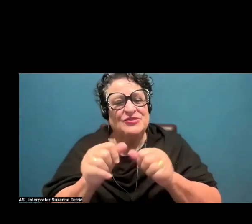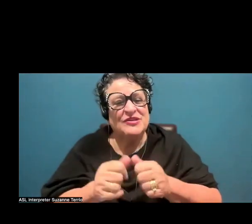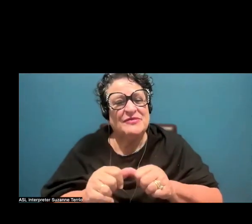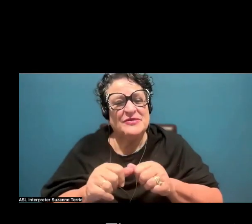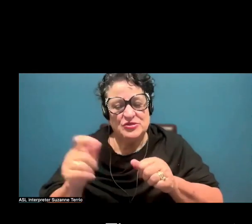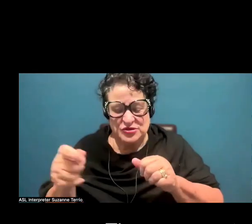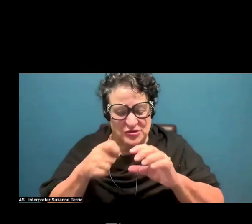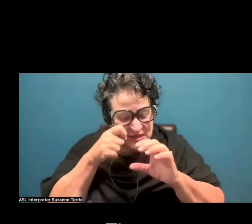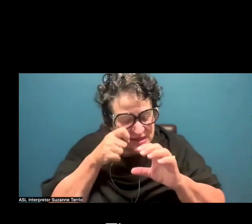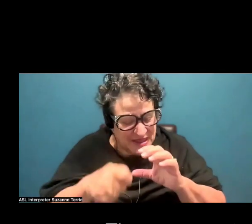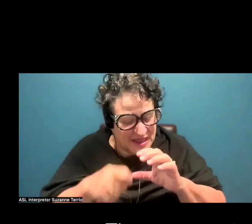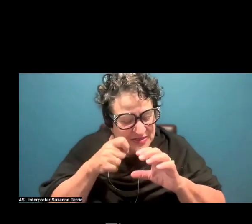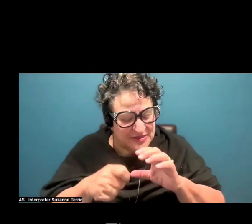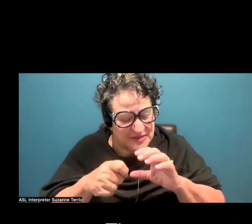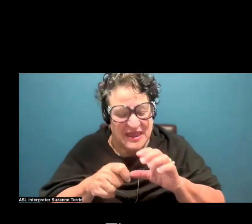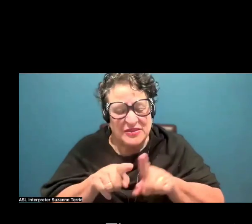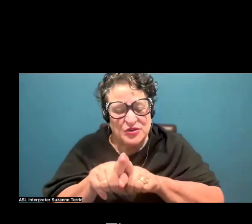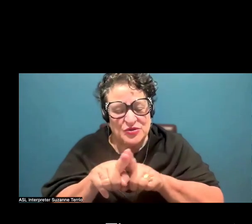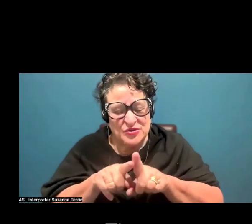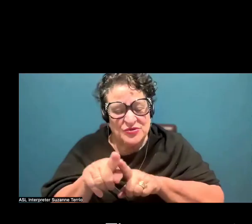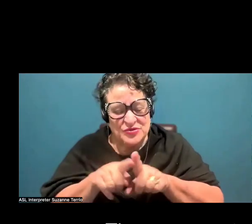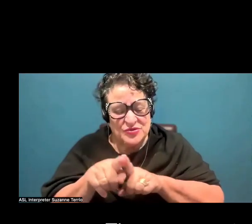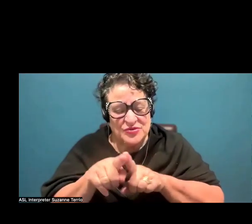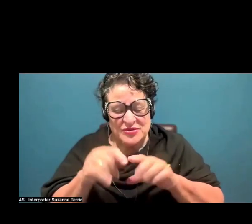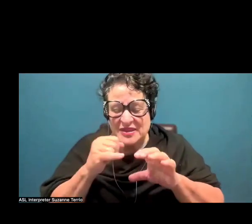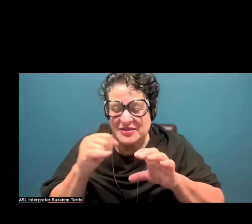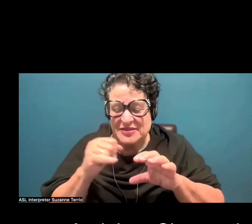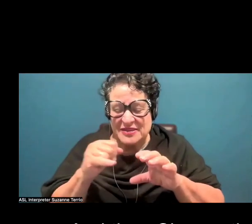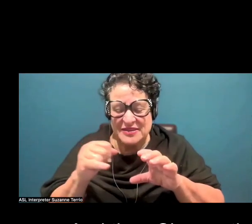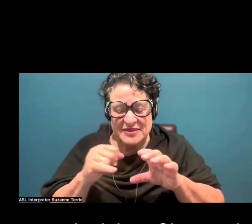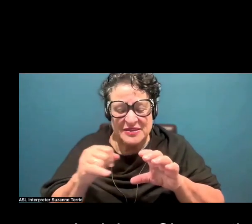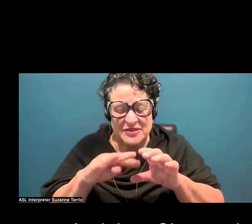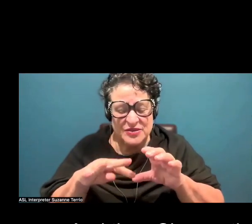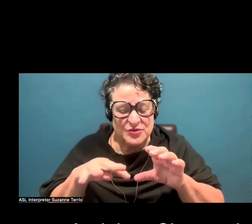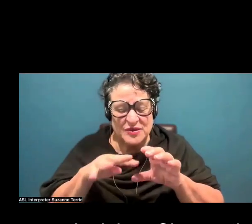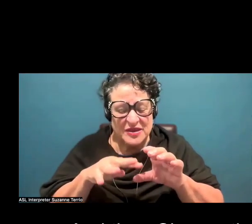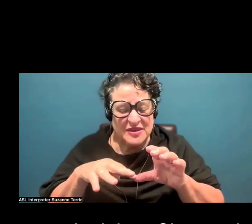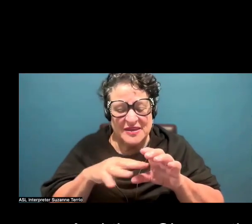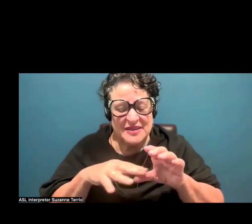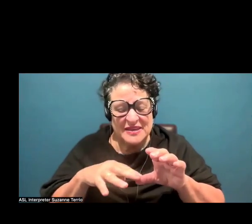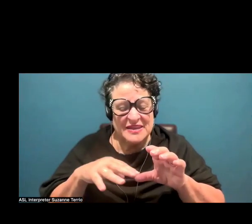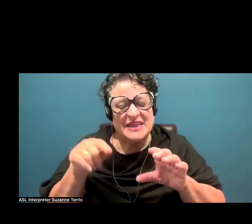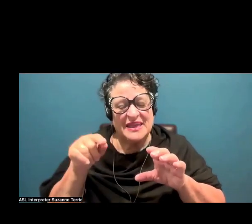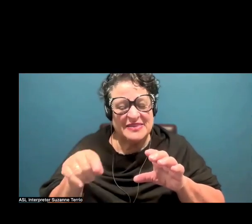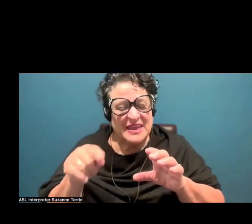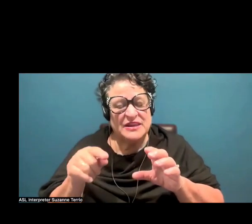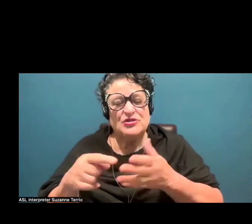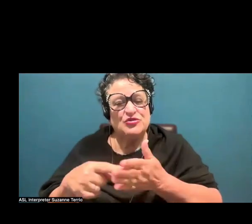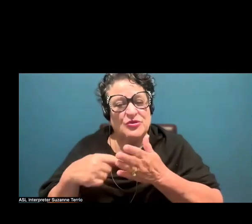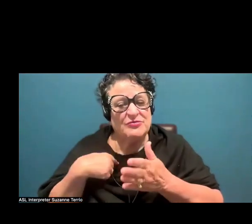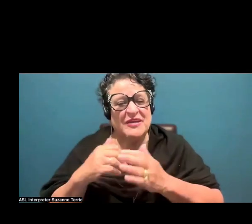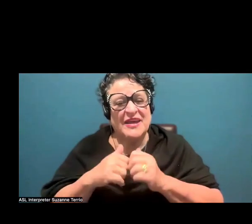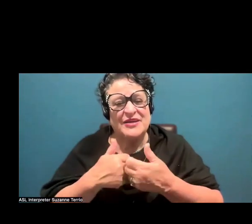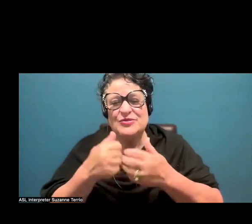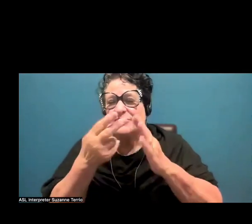snowflake. There was a star and its points, the latticework around the edges. And then Chrysanthe helped me, Nitsos went on. She showed me how to paint all of